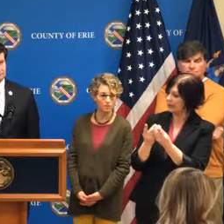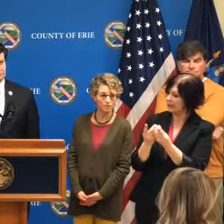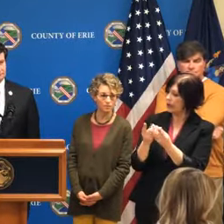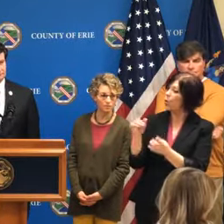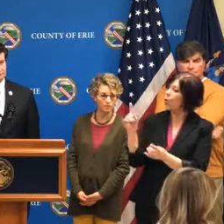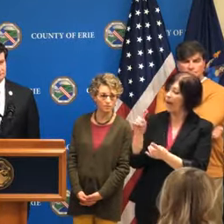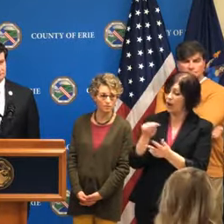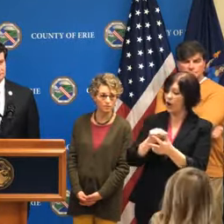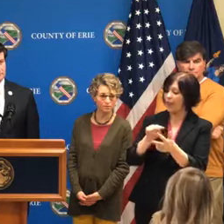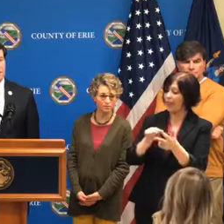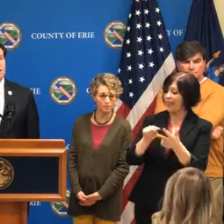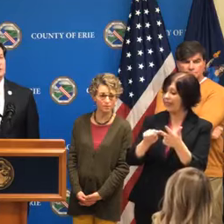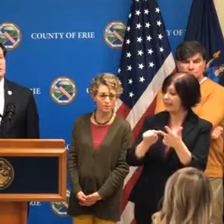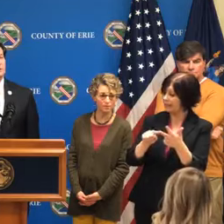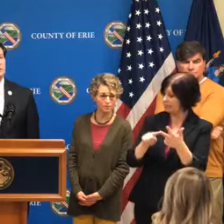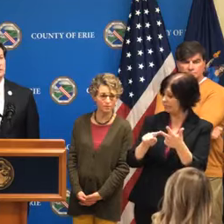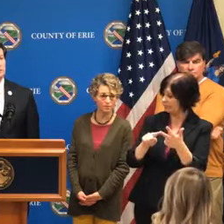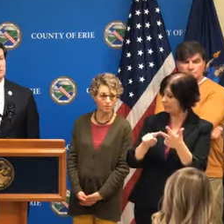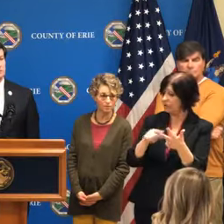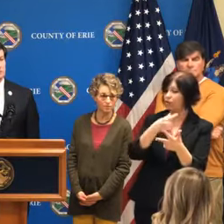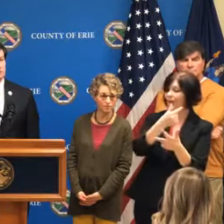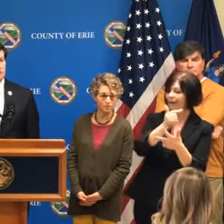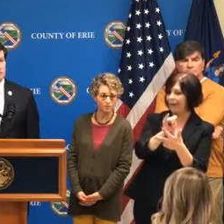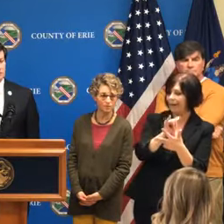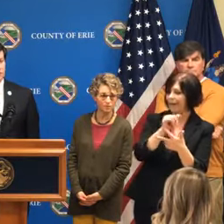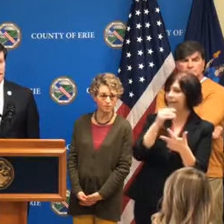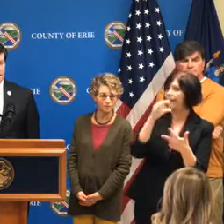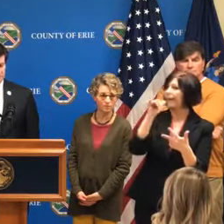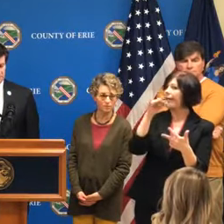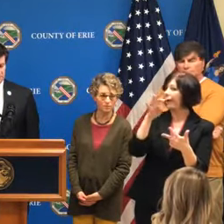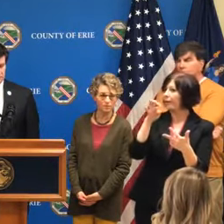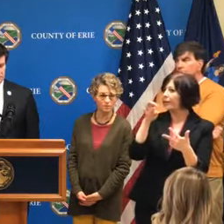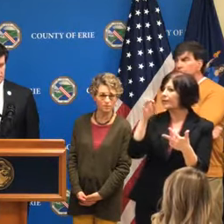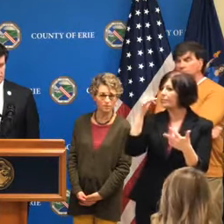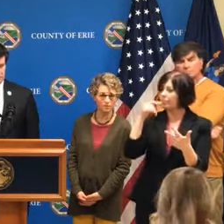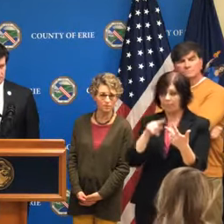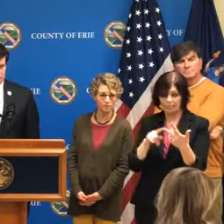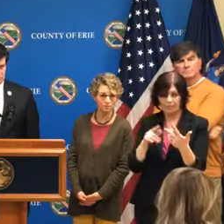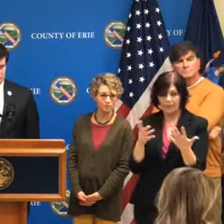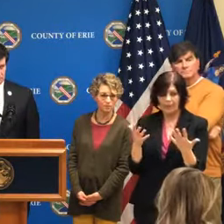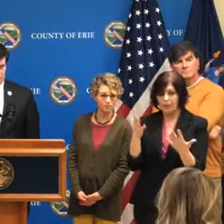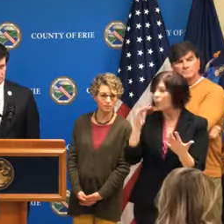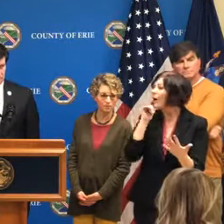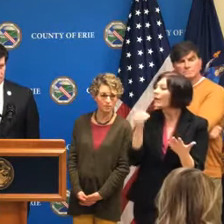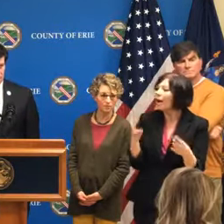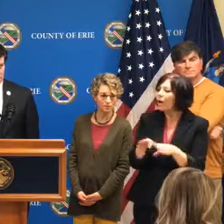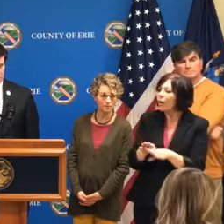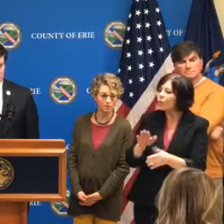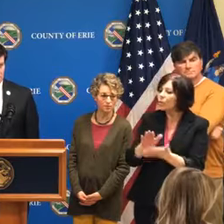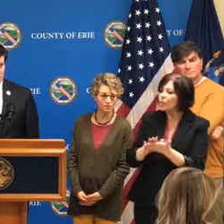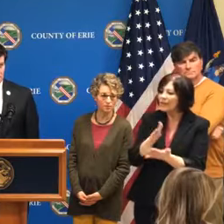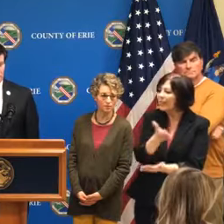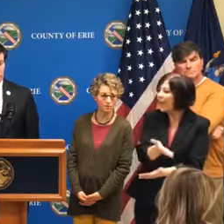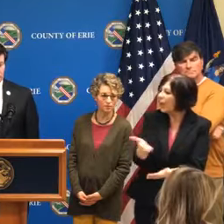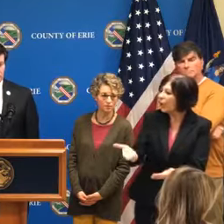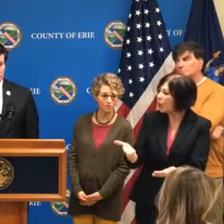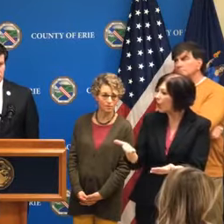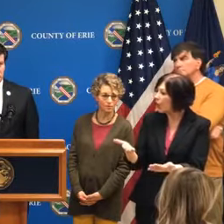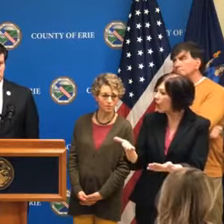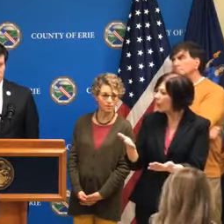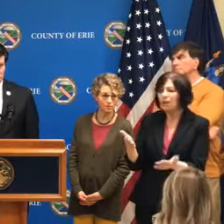where these cases are? Grand Island, Clarence, City of Buffalo? At this- And why not close schools there then, like other communities Well,